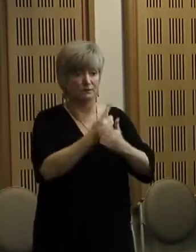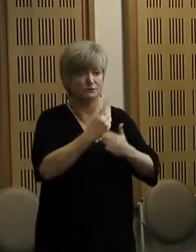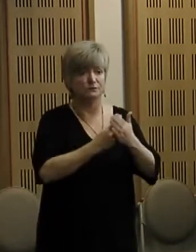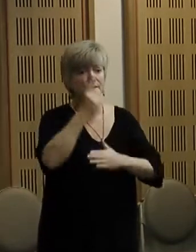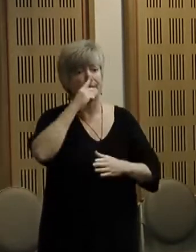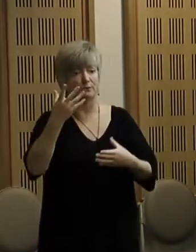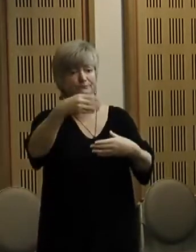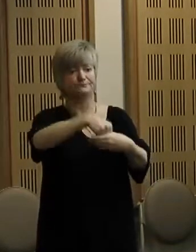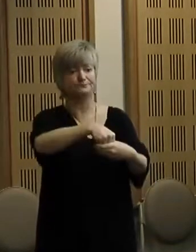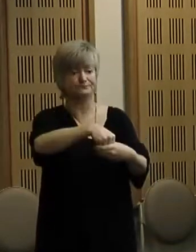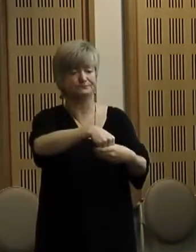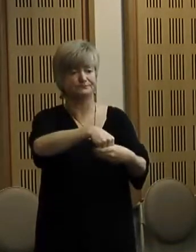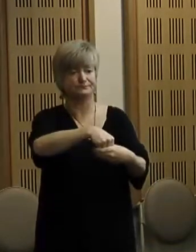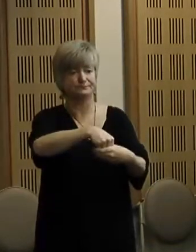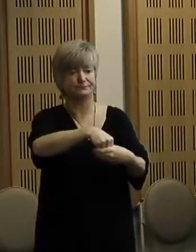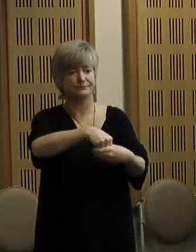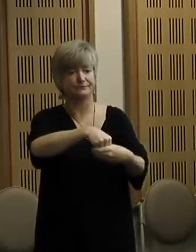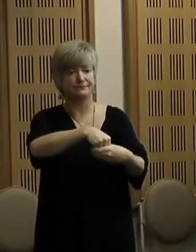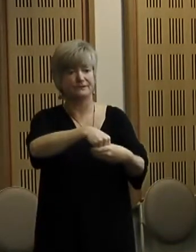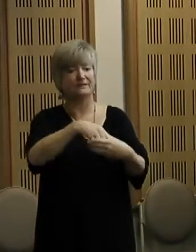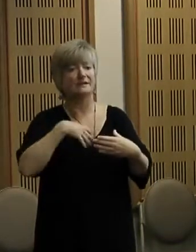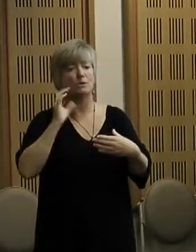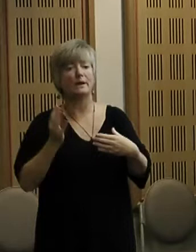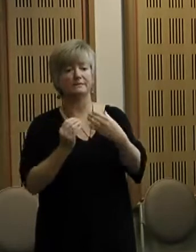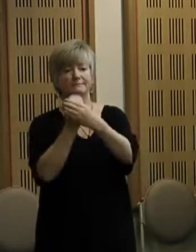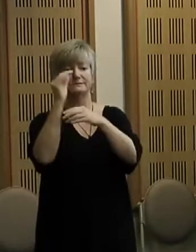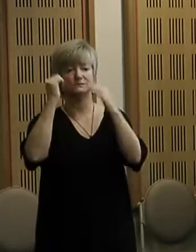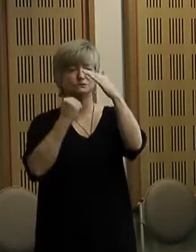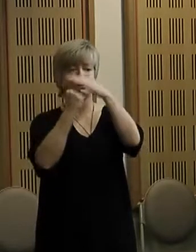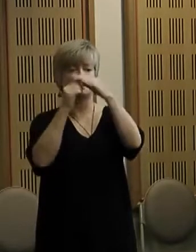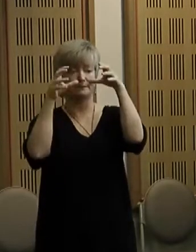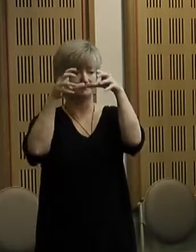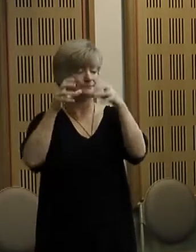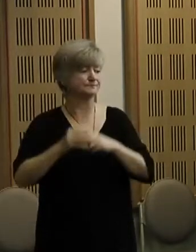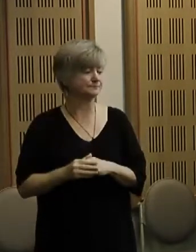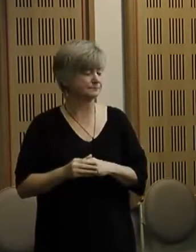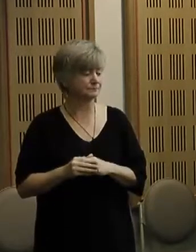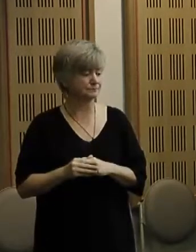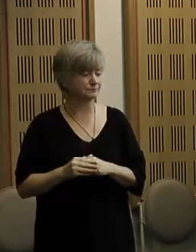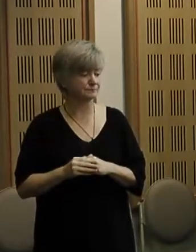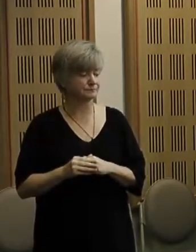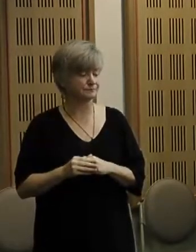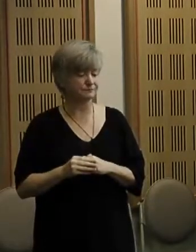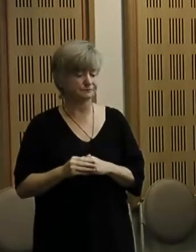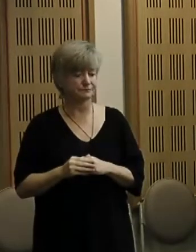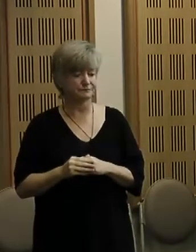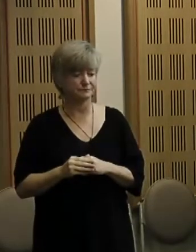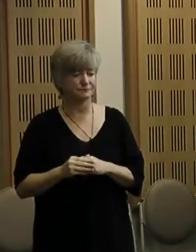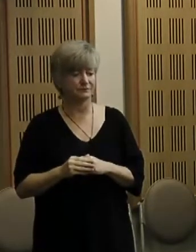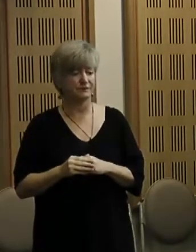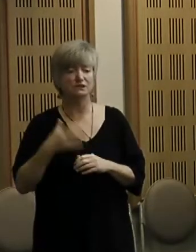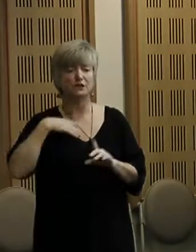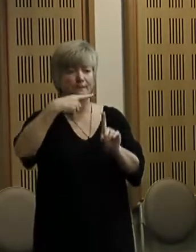to participate, which is more at the top of the tree. So in terms of what we've done for that more